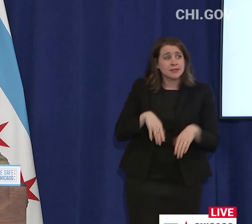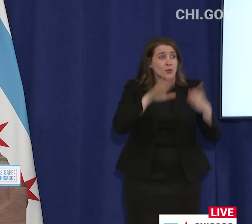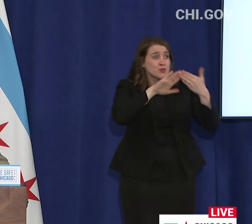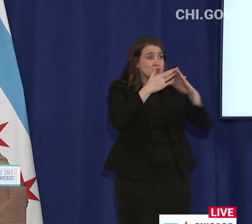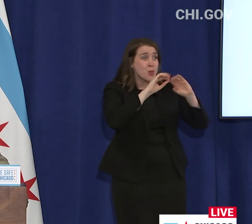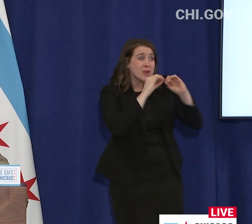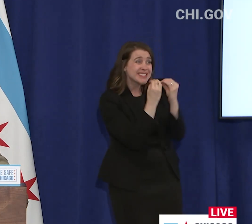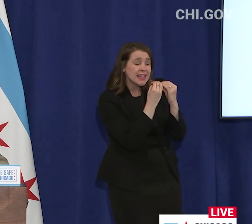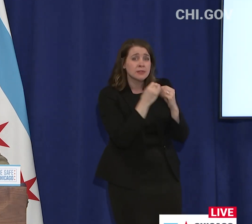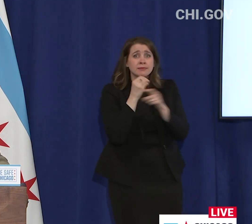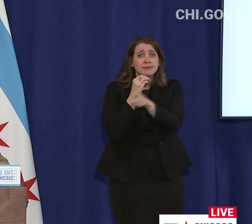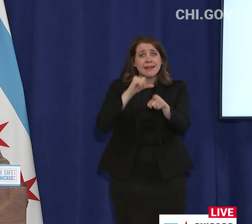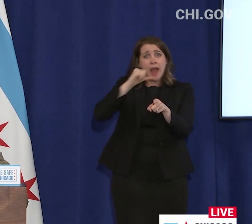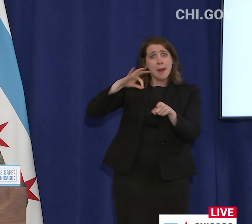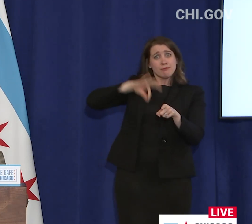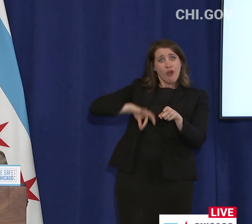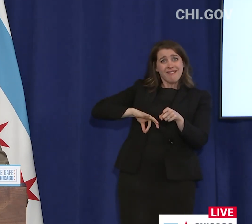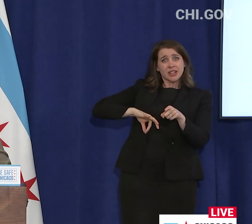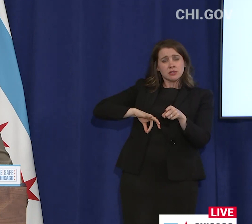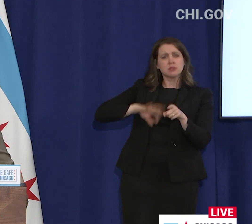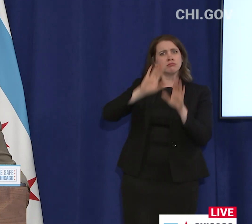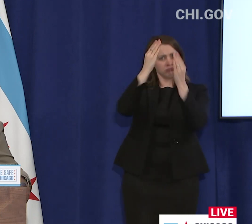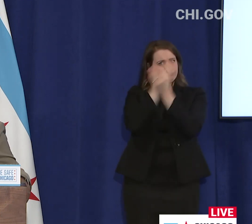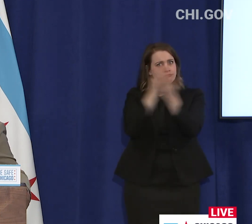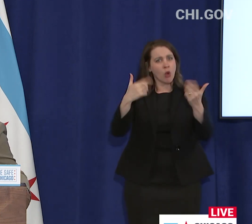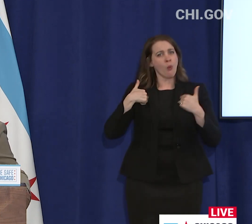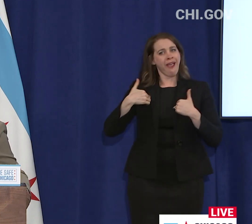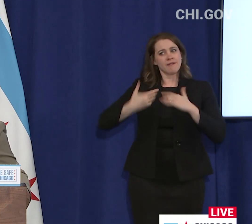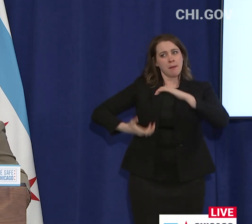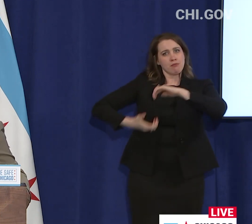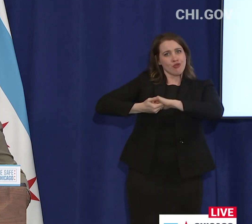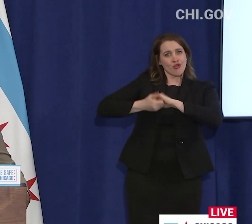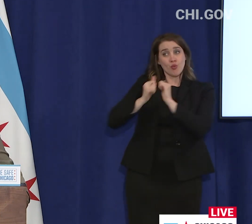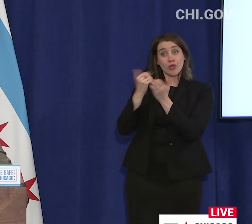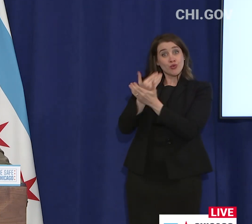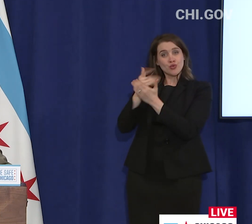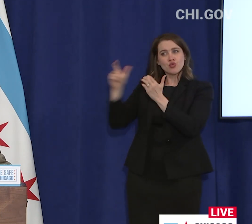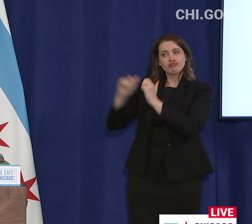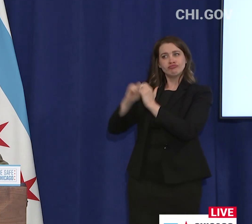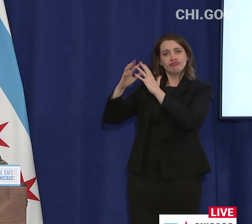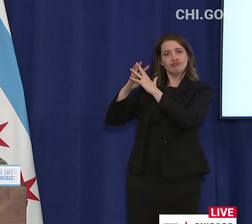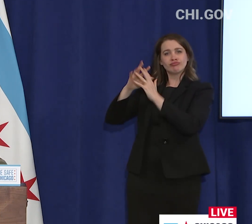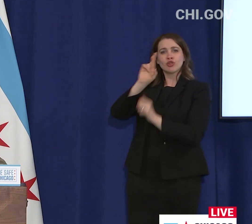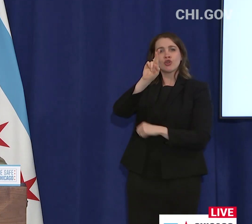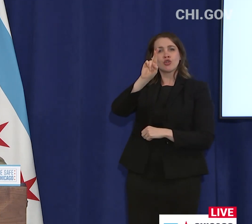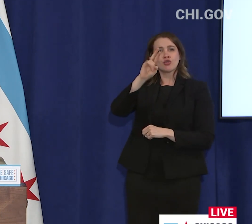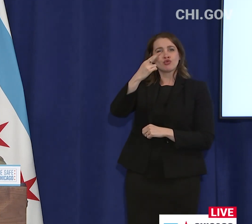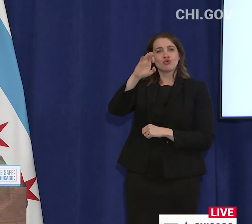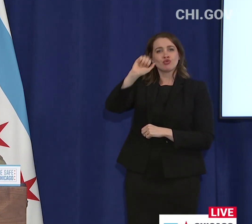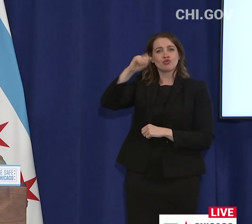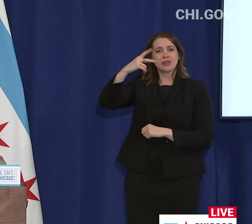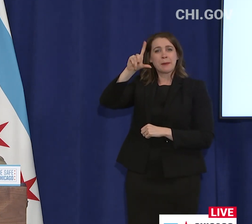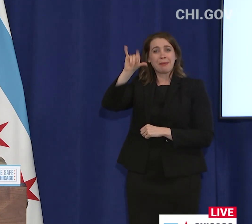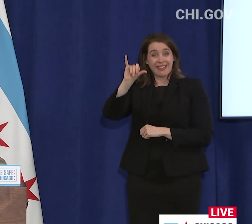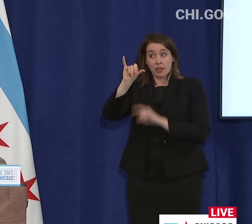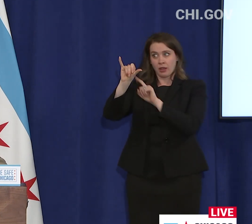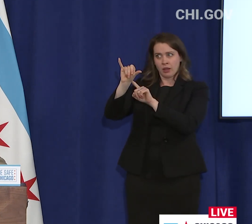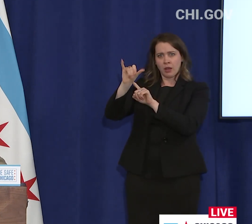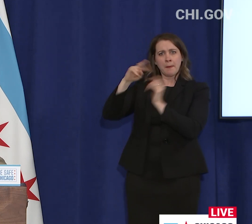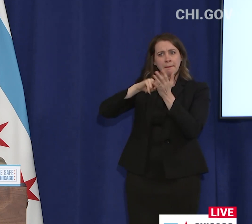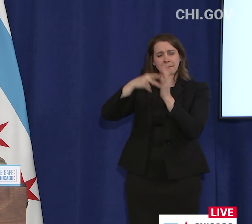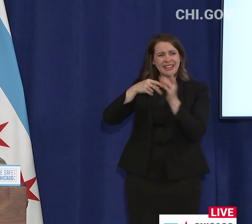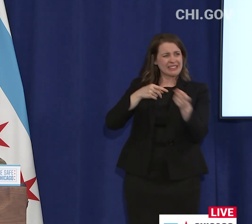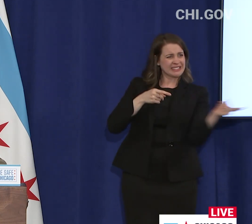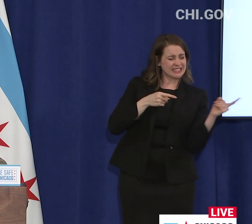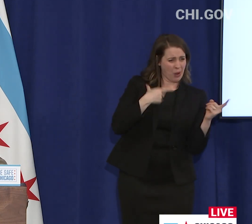small not-for-profits about our partnership with local startup Reaply to provide them with access to